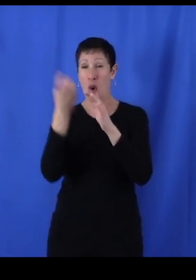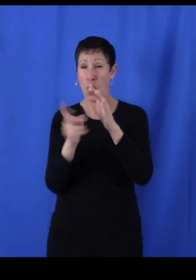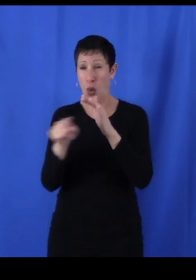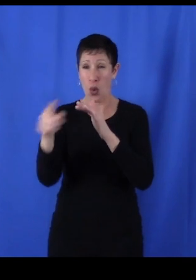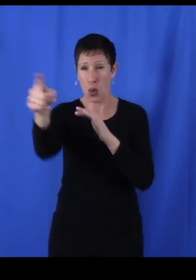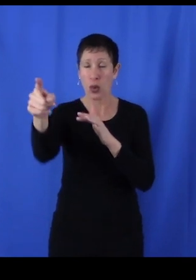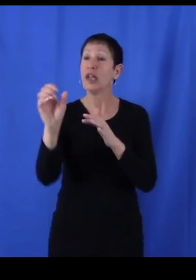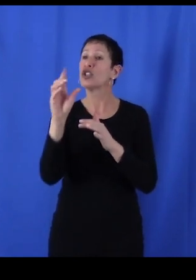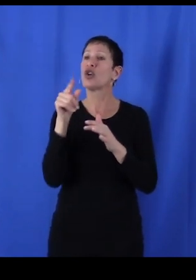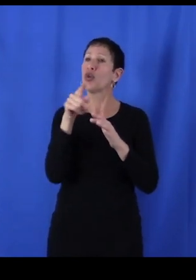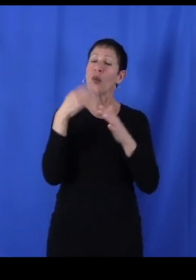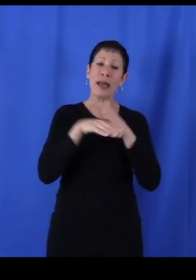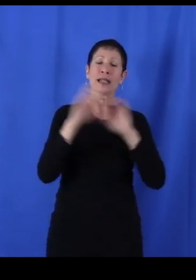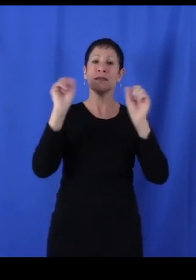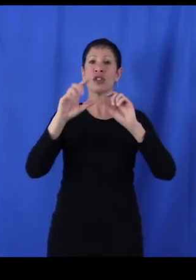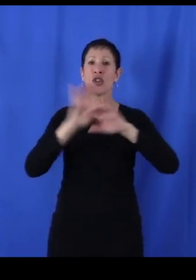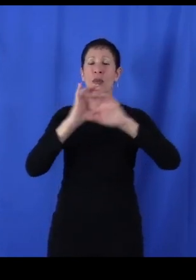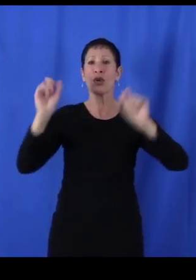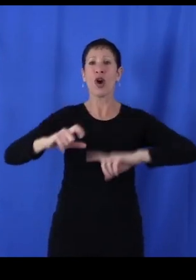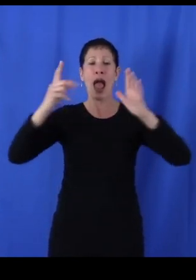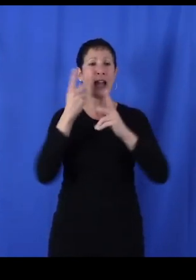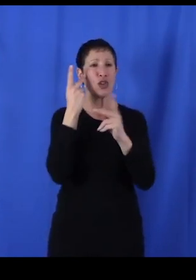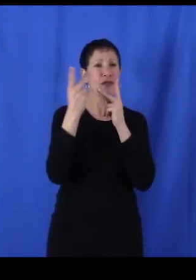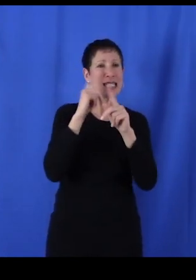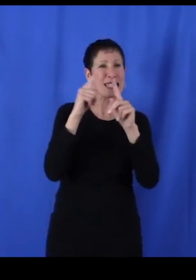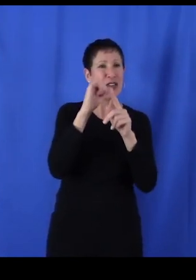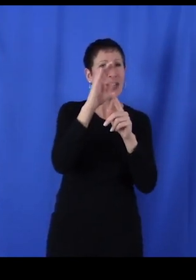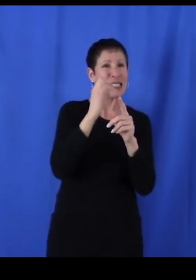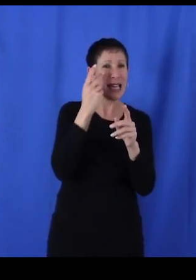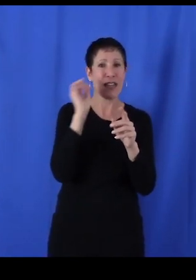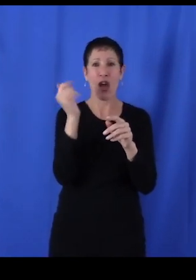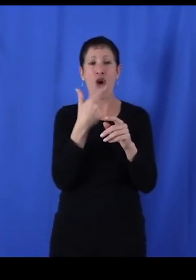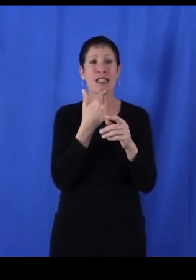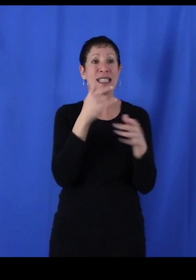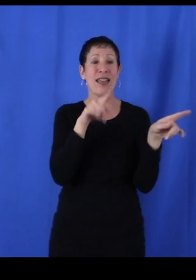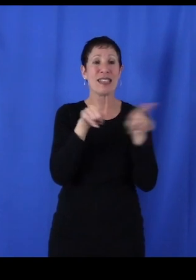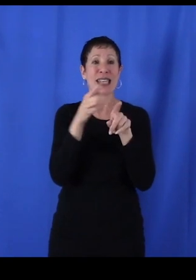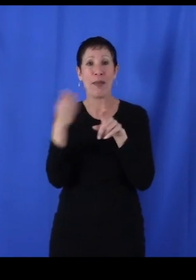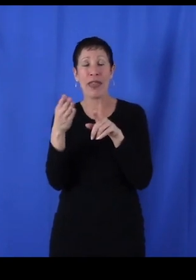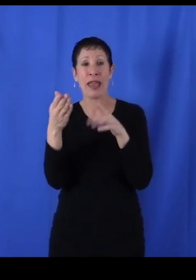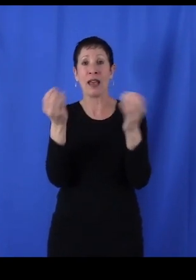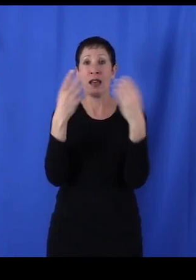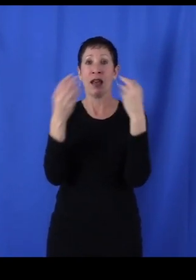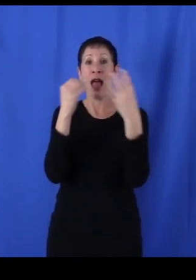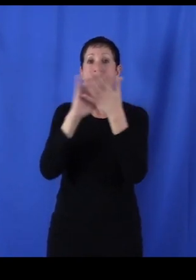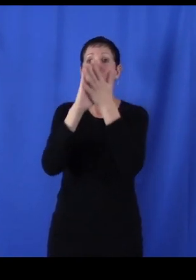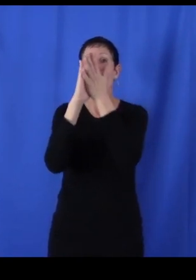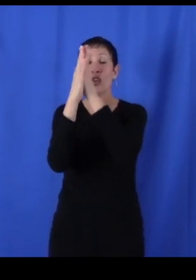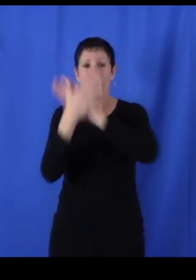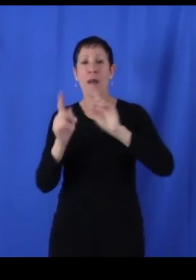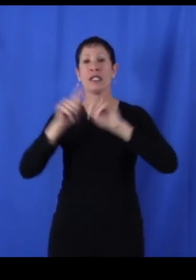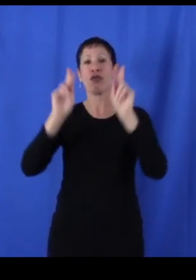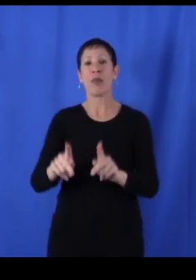a series of sites that say the same thing so that you return a different person. And now,